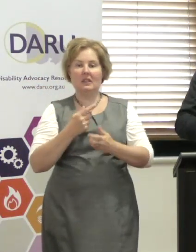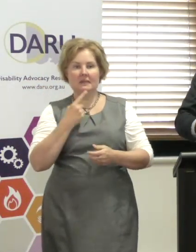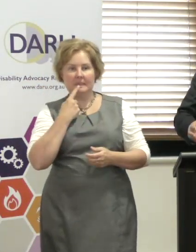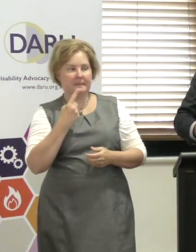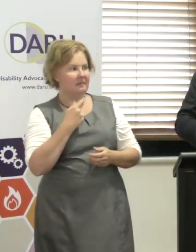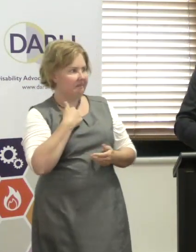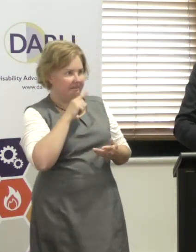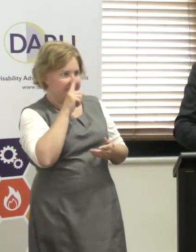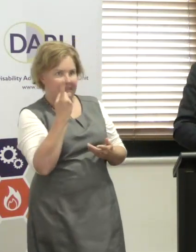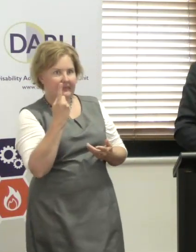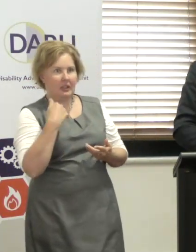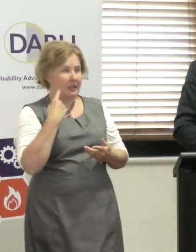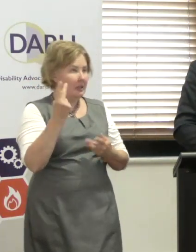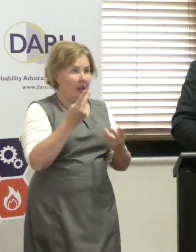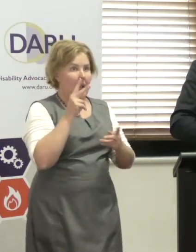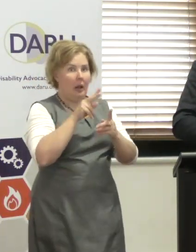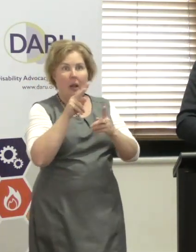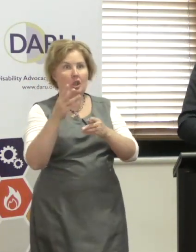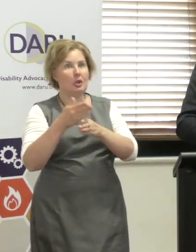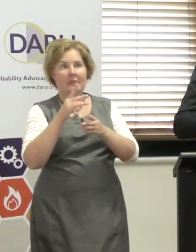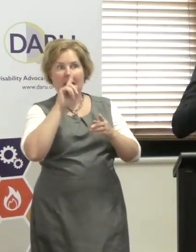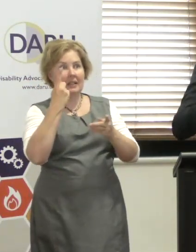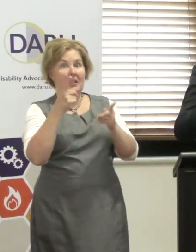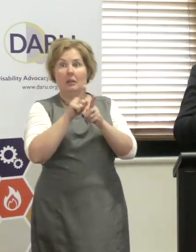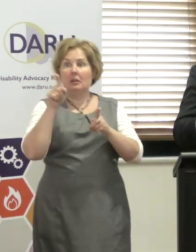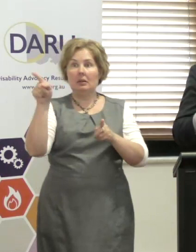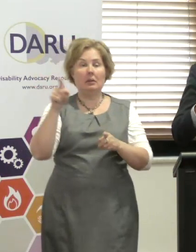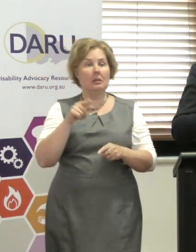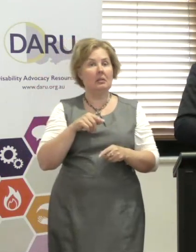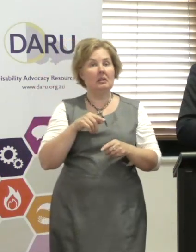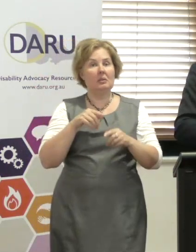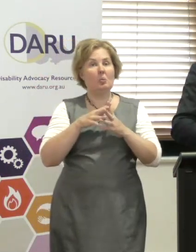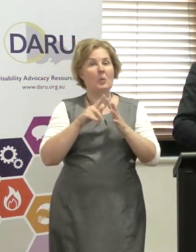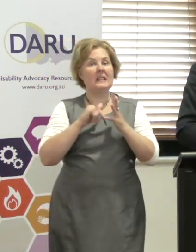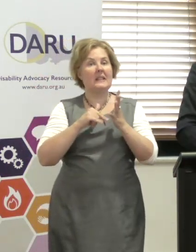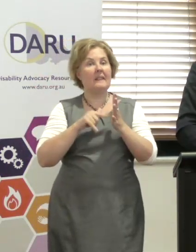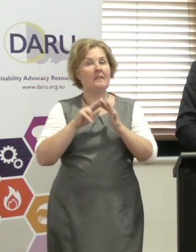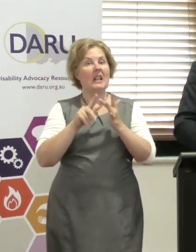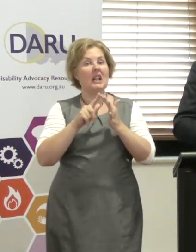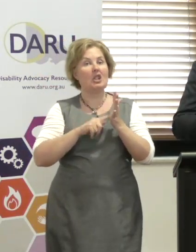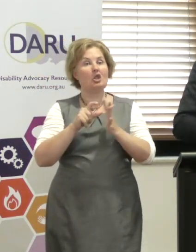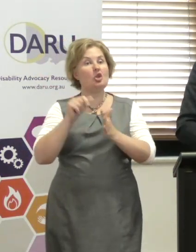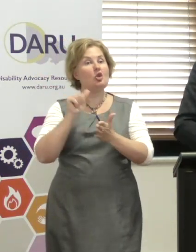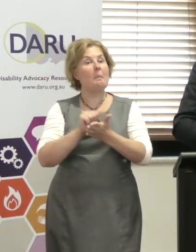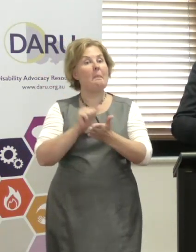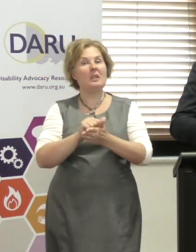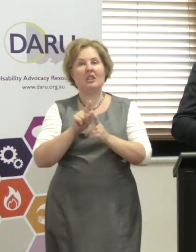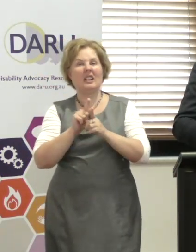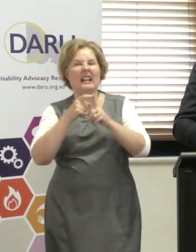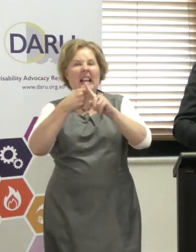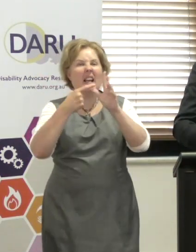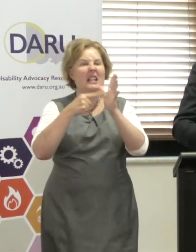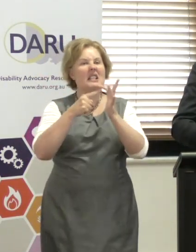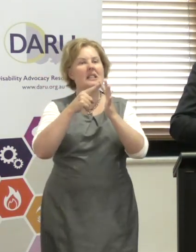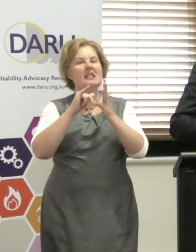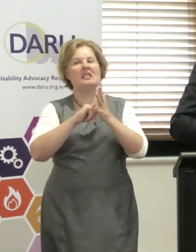mentioned Katie's and Suzanne. And she said, I would write to them. She's beautifully spoken on the phone, writes well. She said, yeah, come in. She said, the moment she